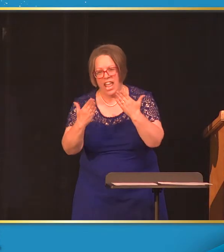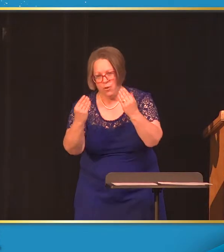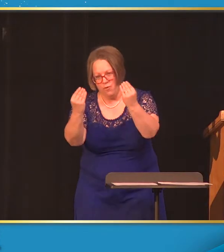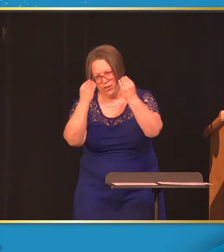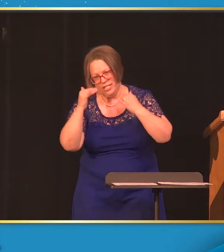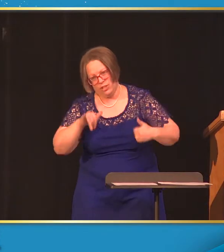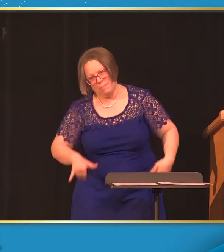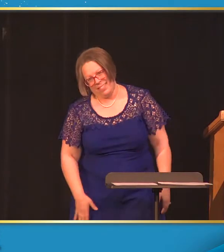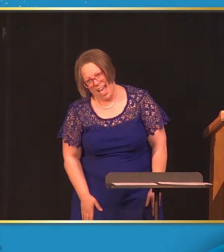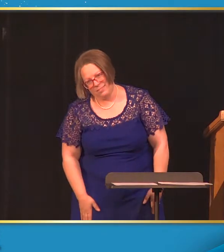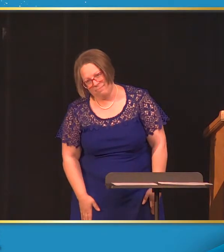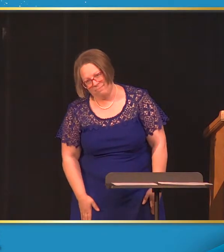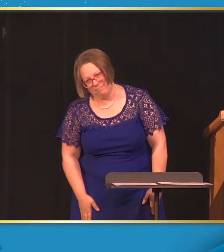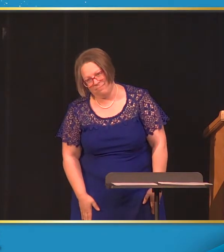And thank you for that lesson.